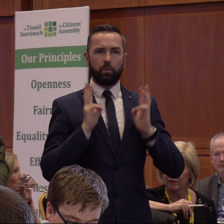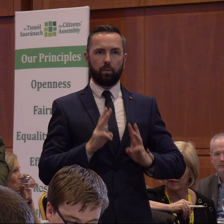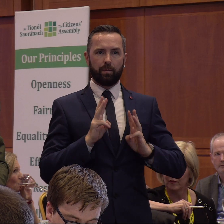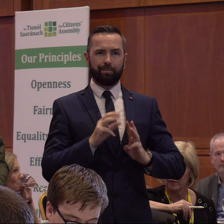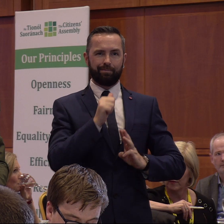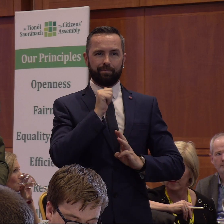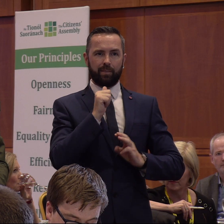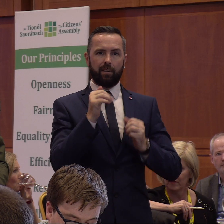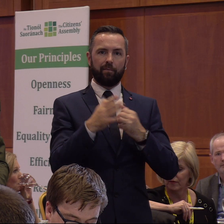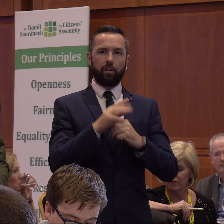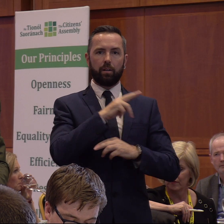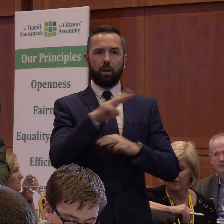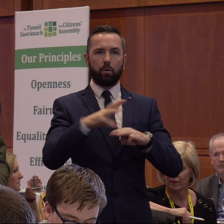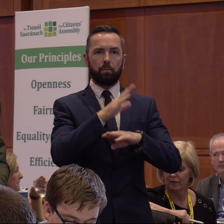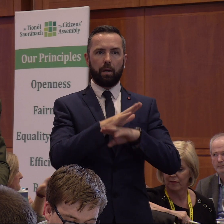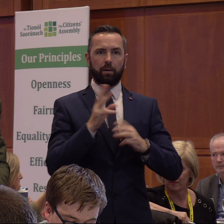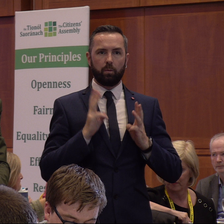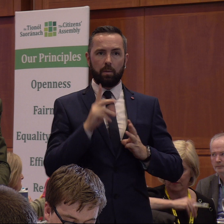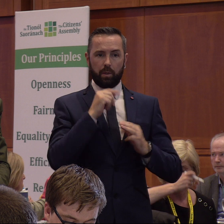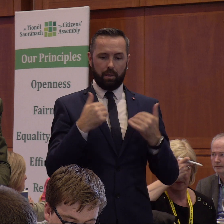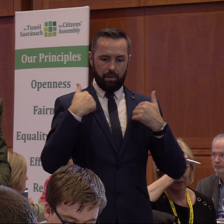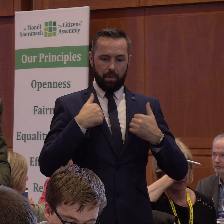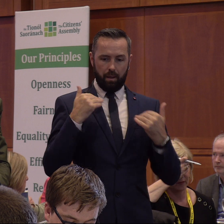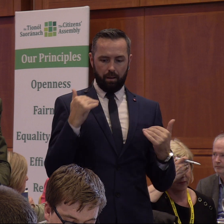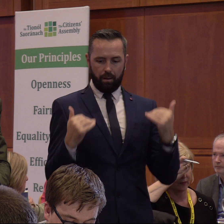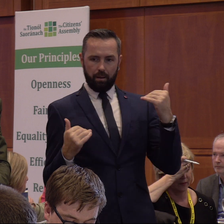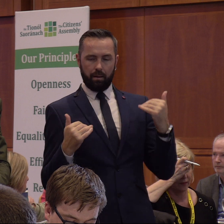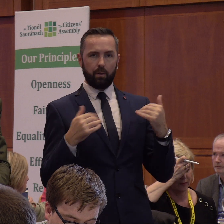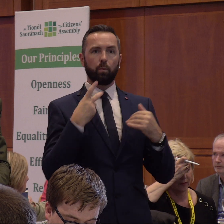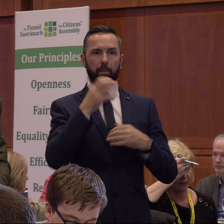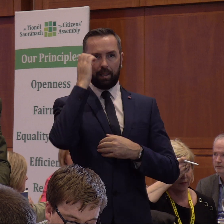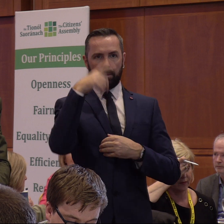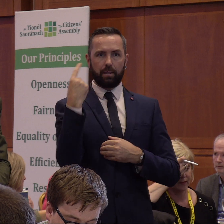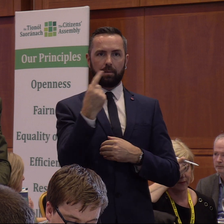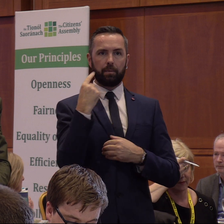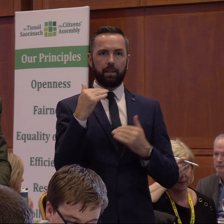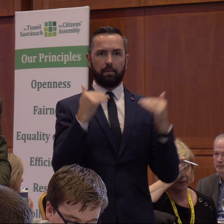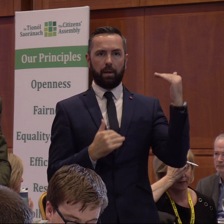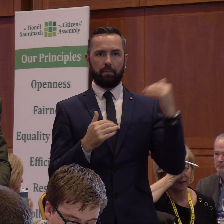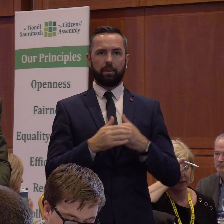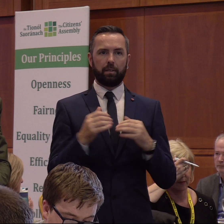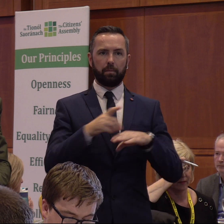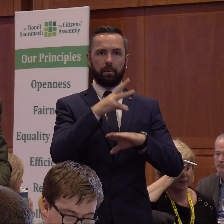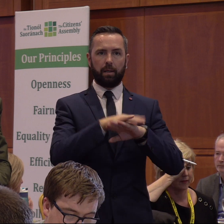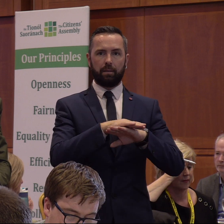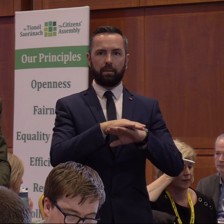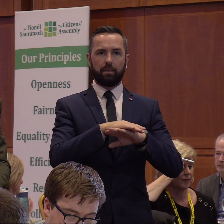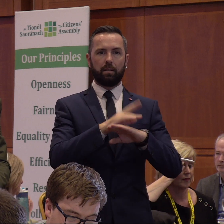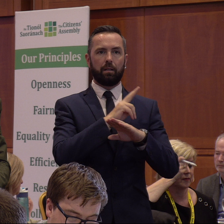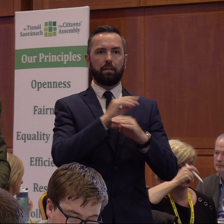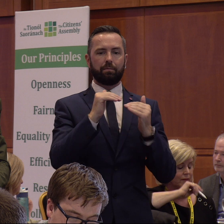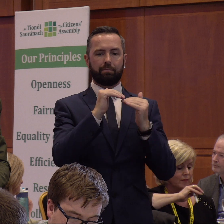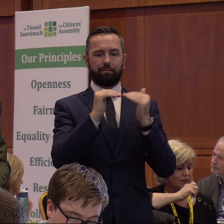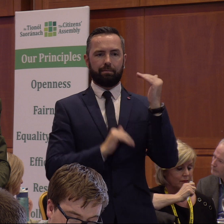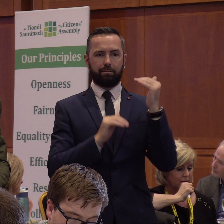not married, whereas a male counterpart general is expected to be married. Lack of opportunity to choose subjects